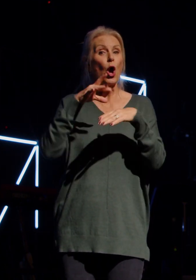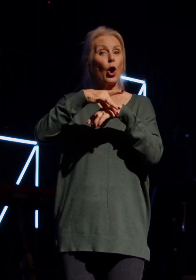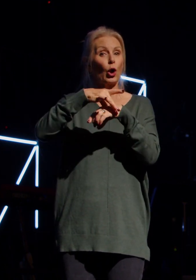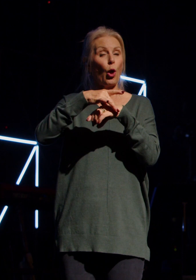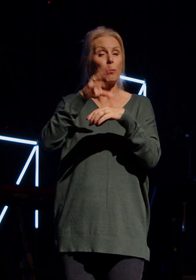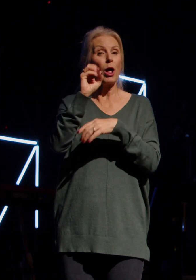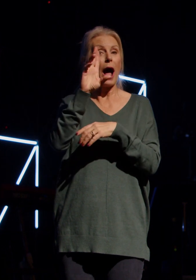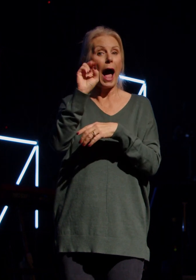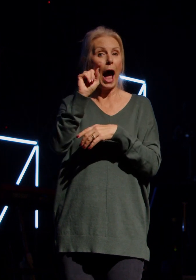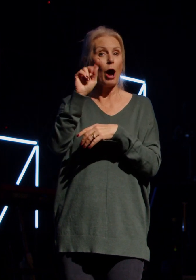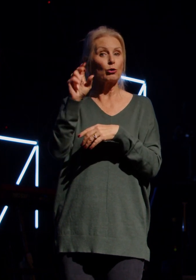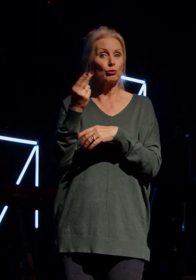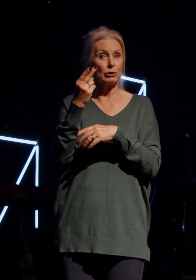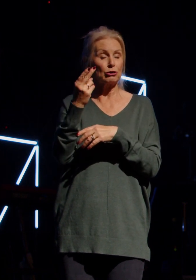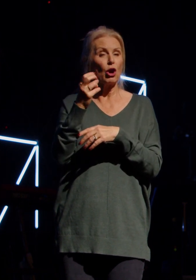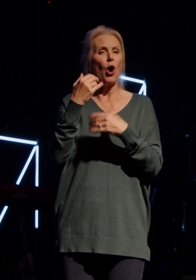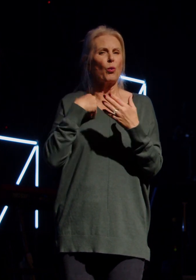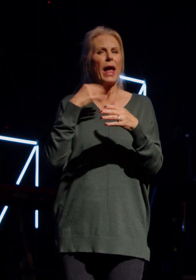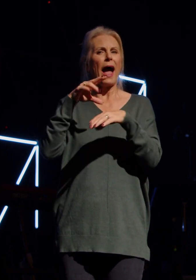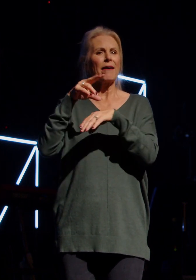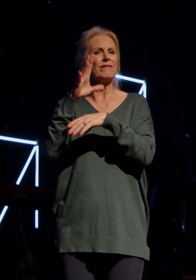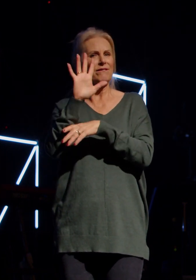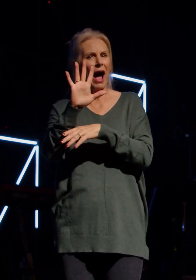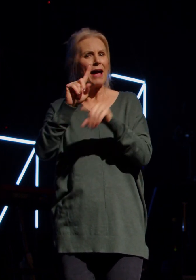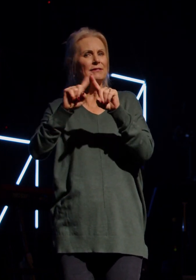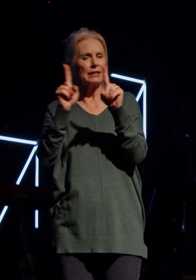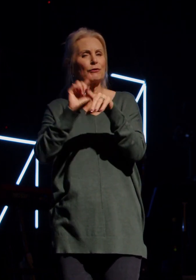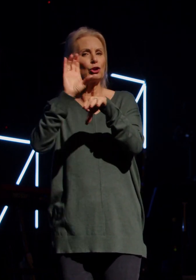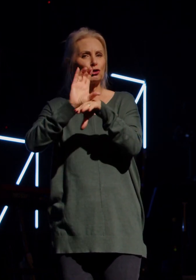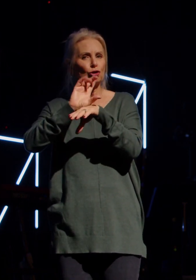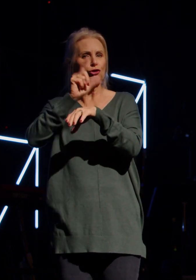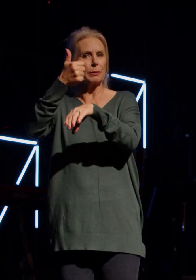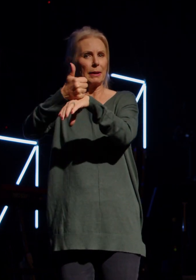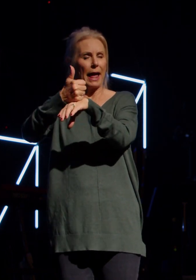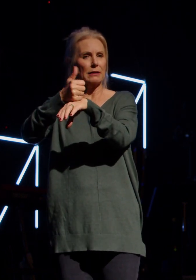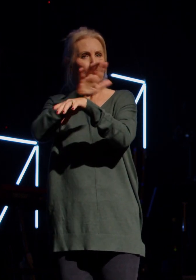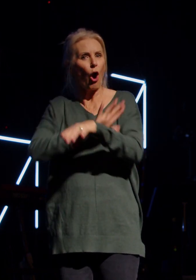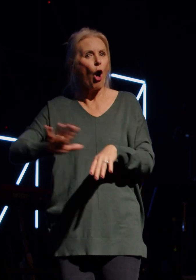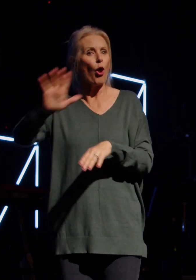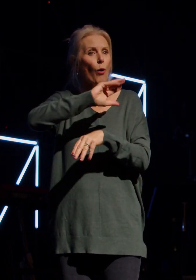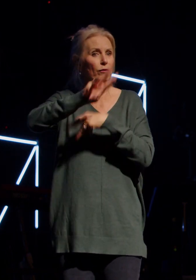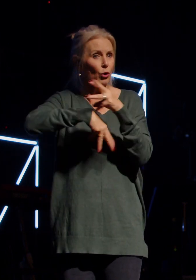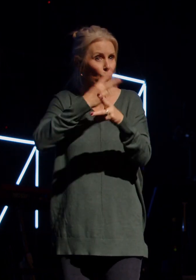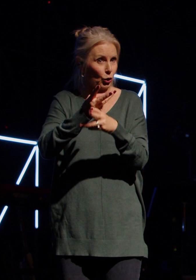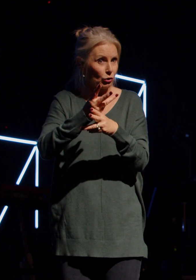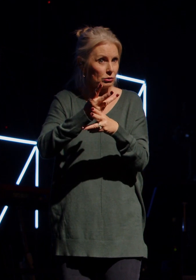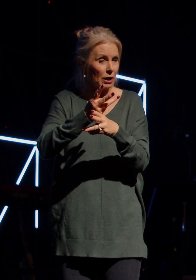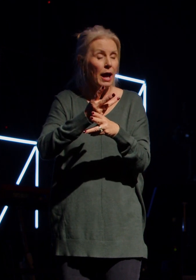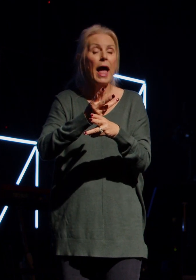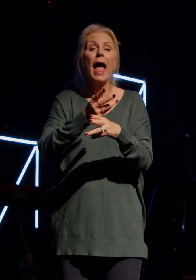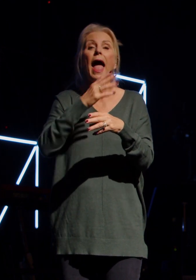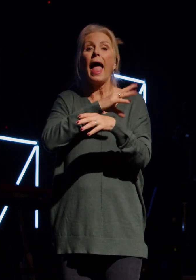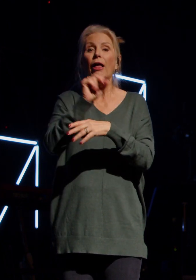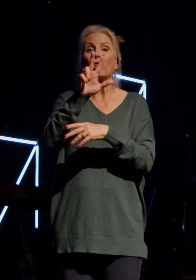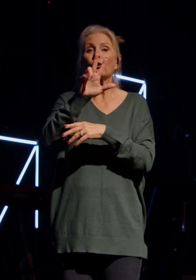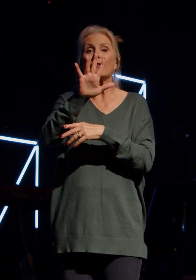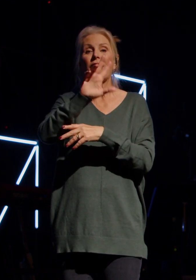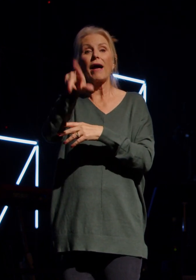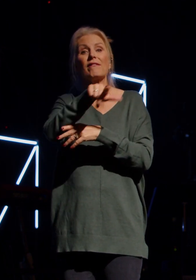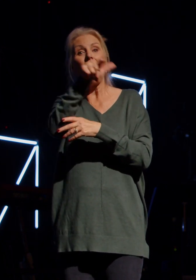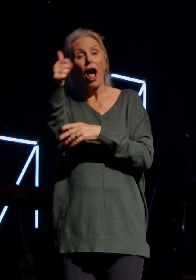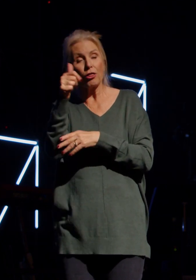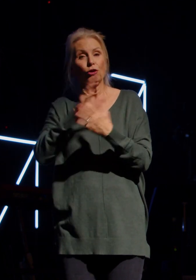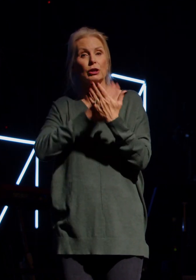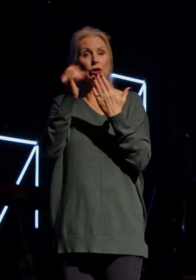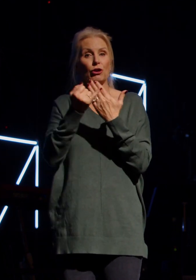partners. We're partnering with five different church plants around not the country, but around the world that we're excited about, and 35 other initiatives